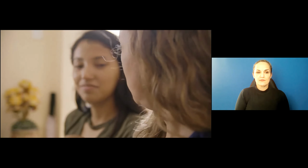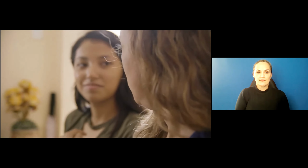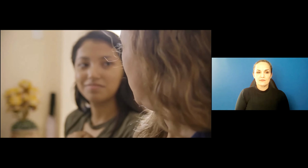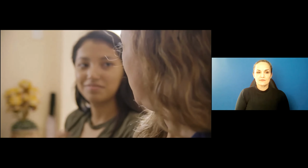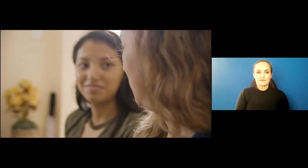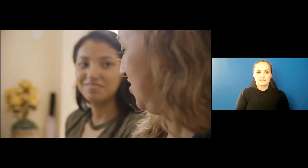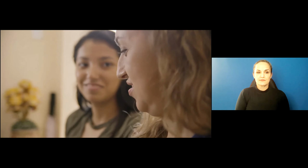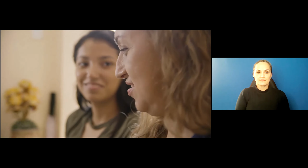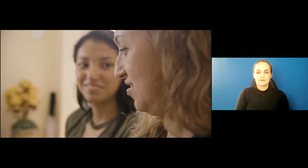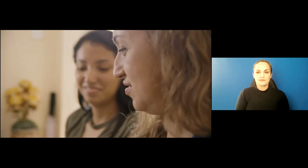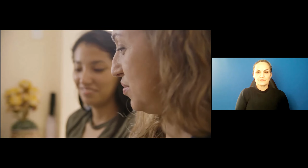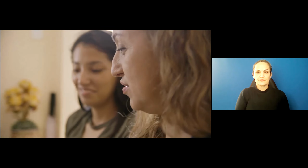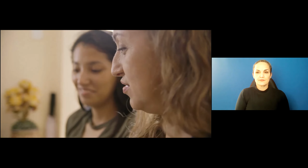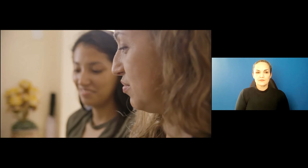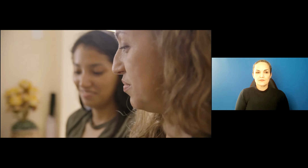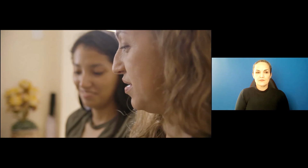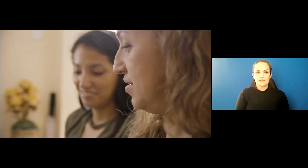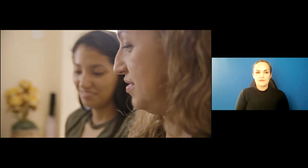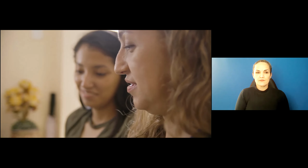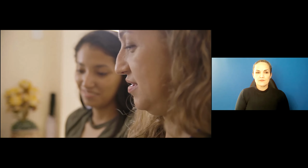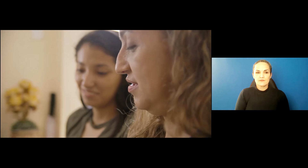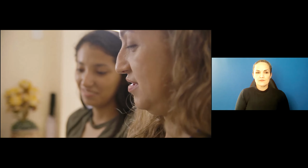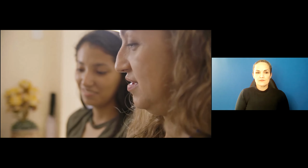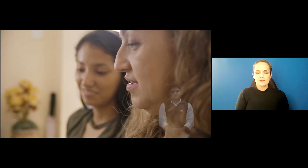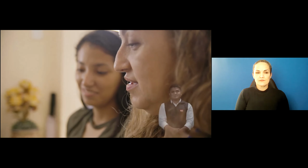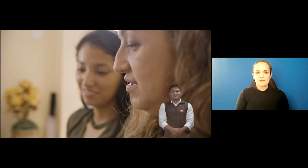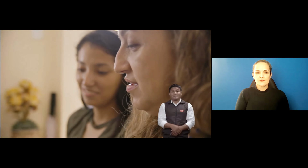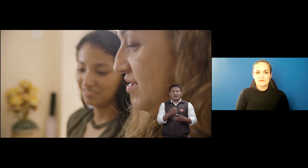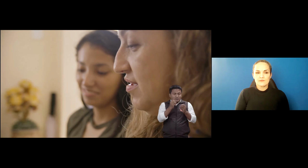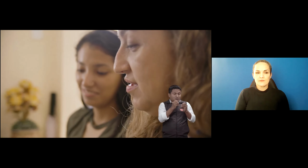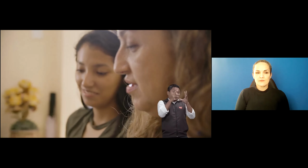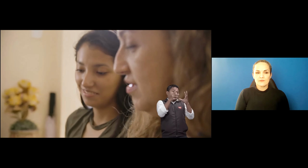So in basic terms, she was deaf.